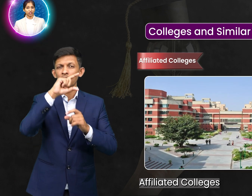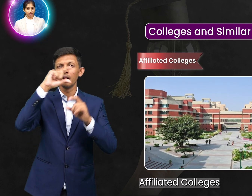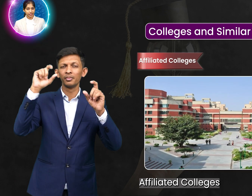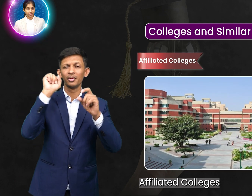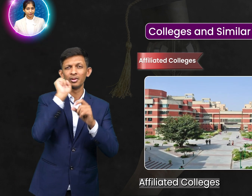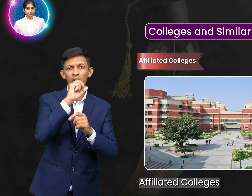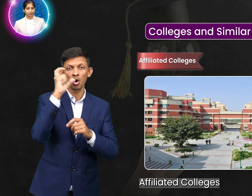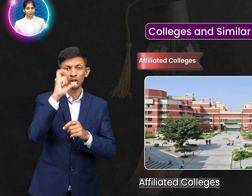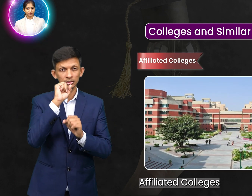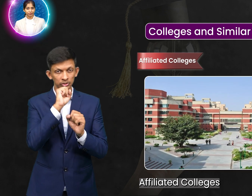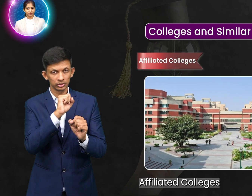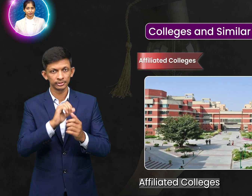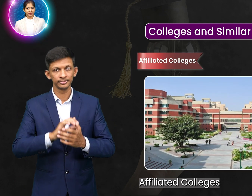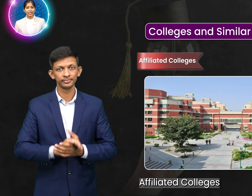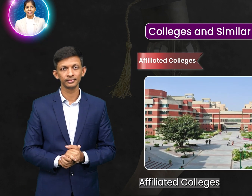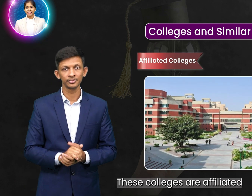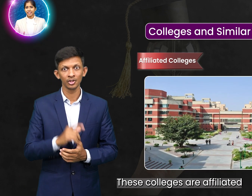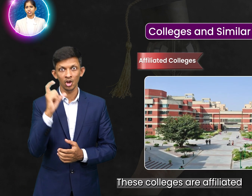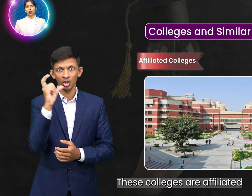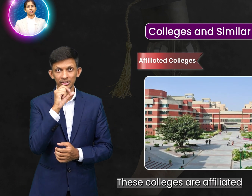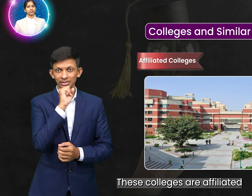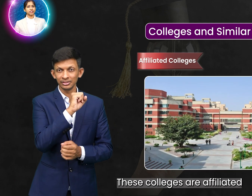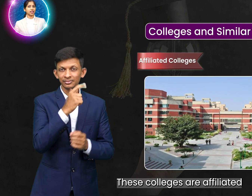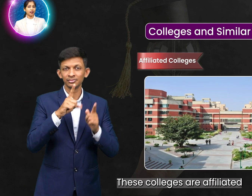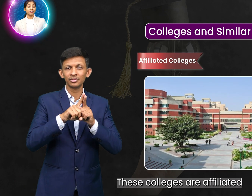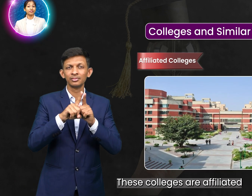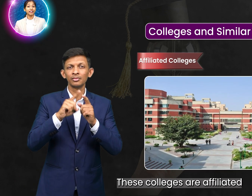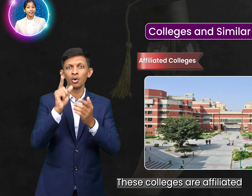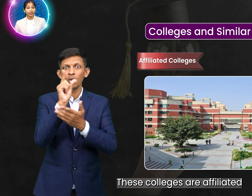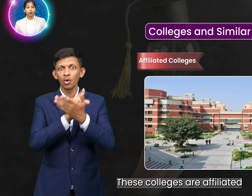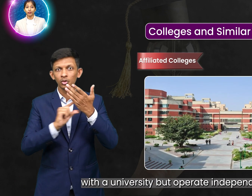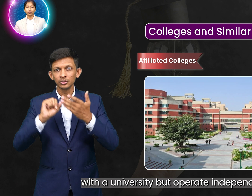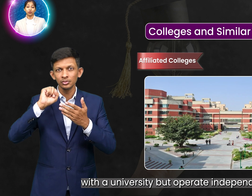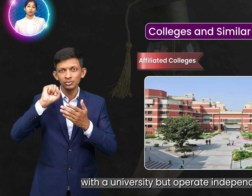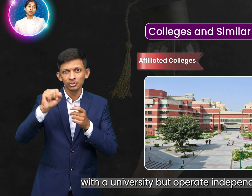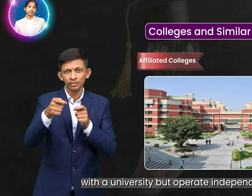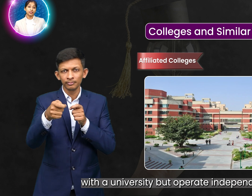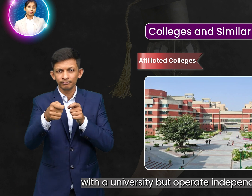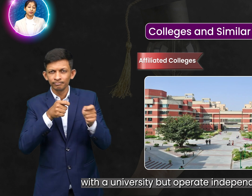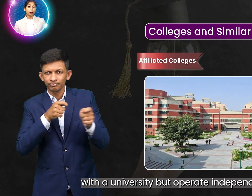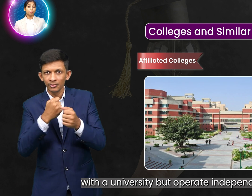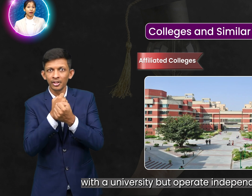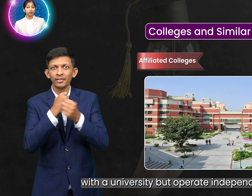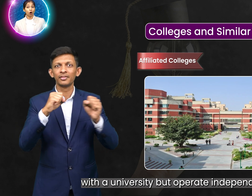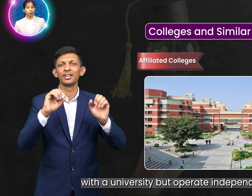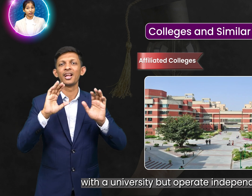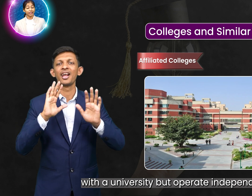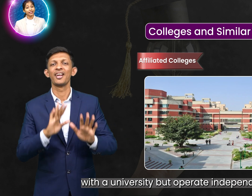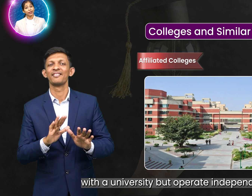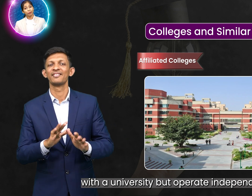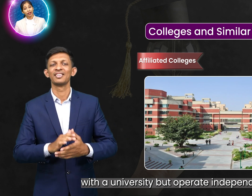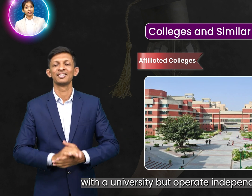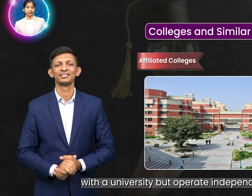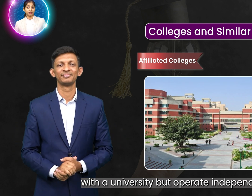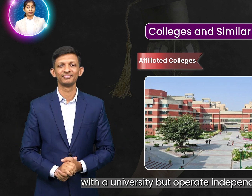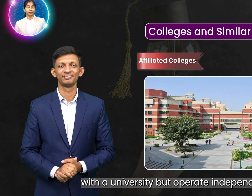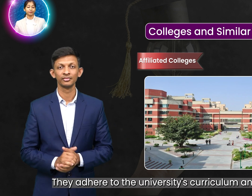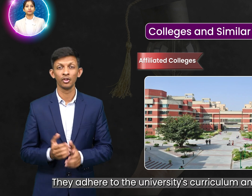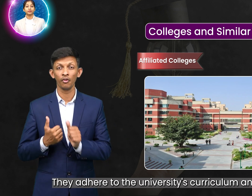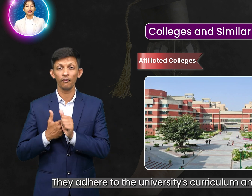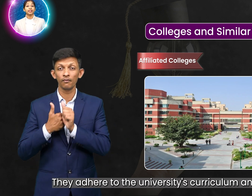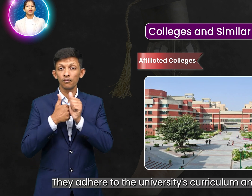Affiliated colleges. These colleges are affiliated with the university but operate